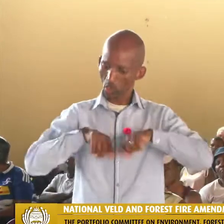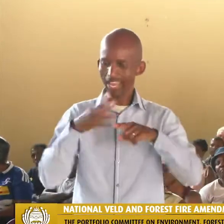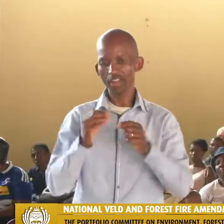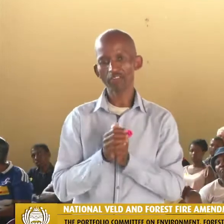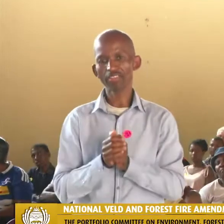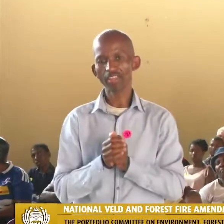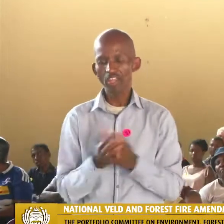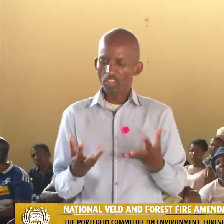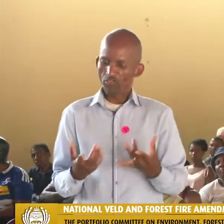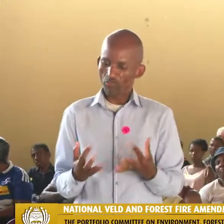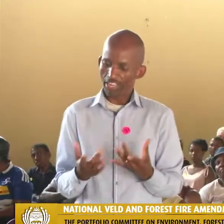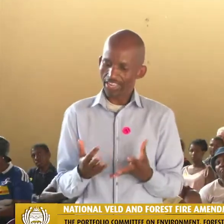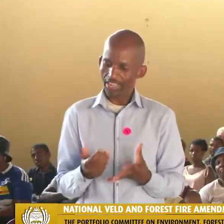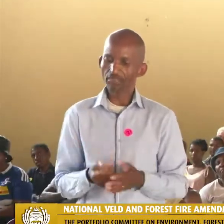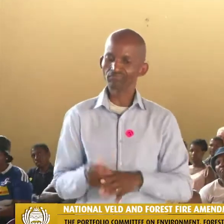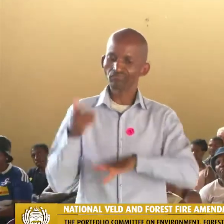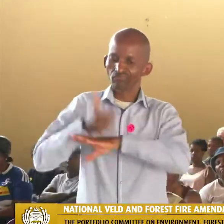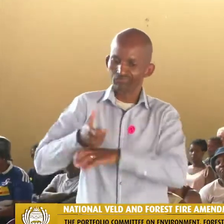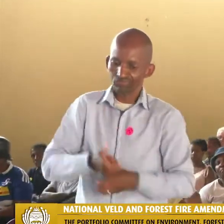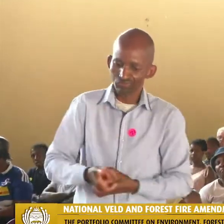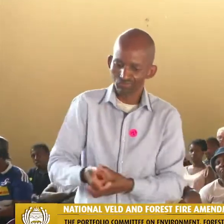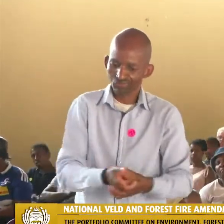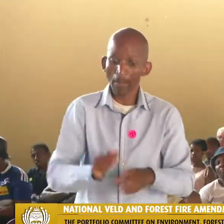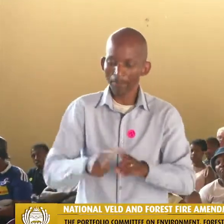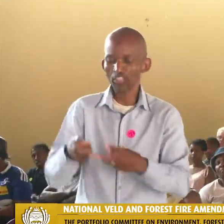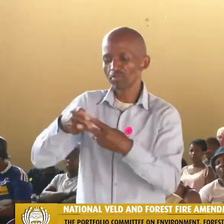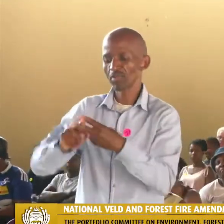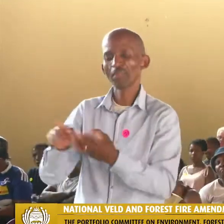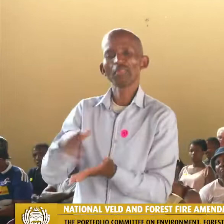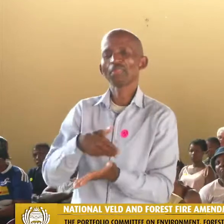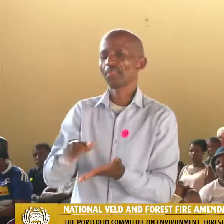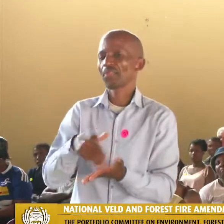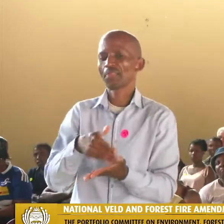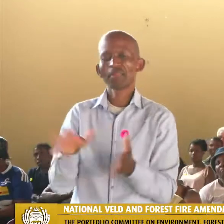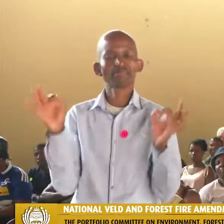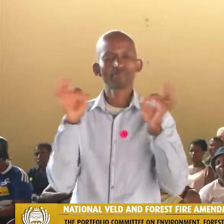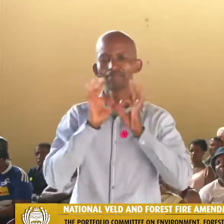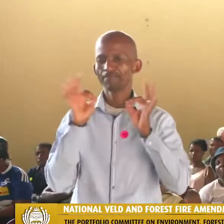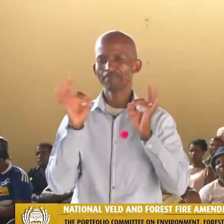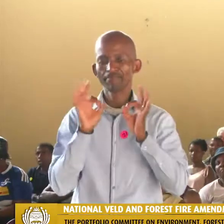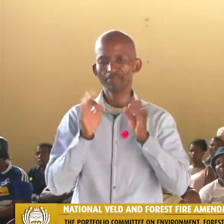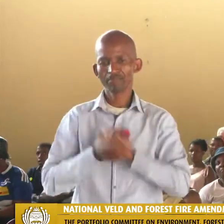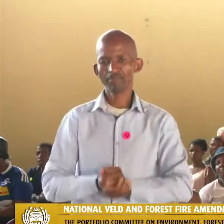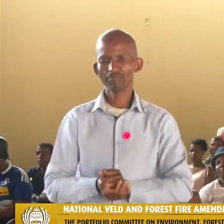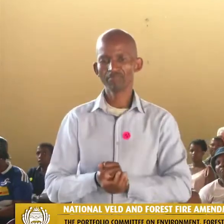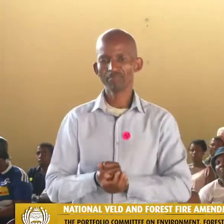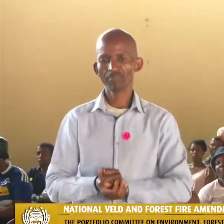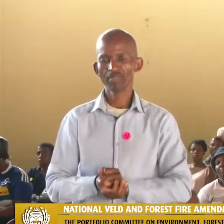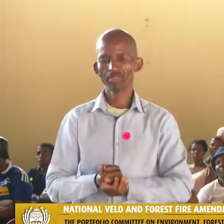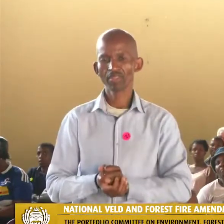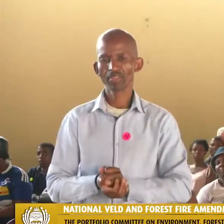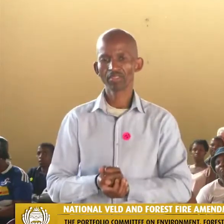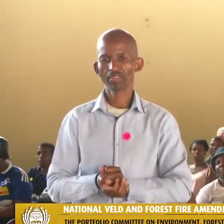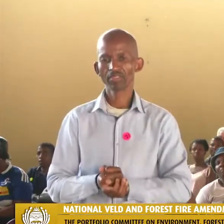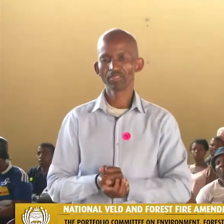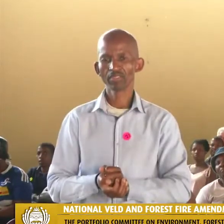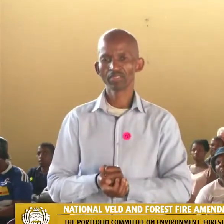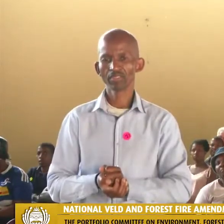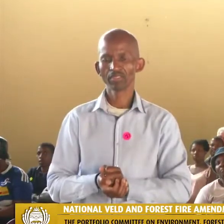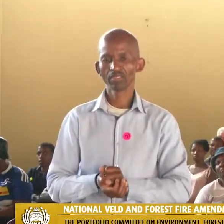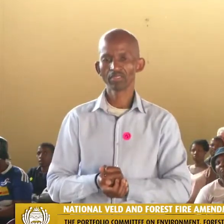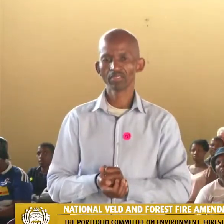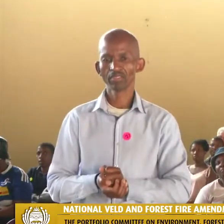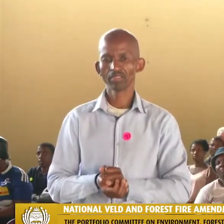firefighter ko Magaliesburg but bothata ke go ga bana di resources. We have firefighters in Magaliesburg, but the challenge it is that they do